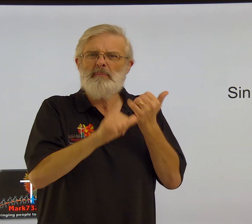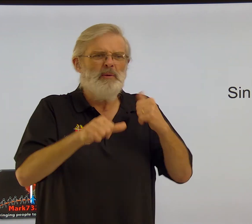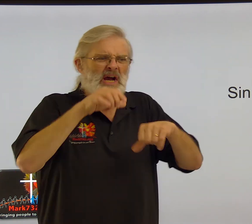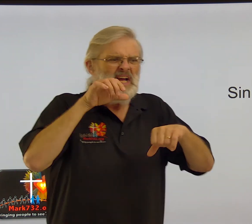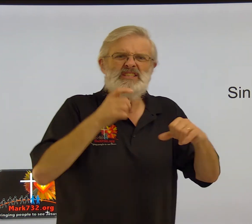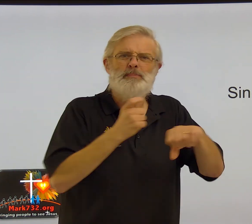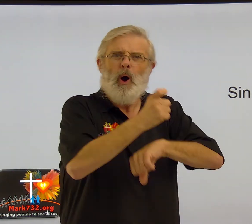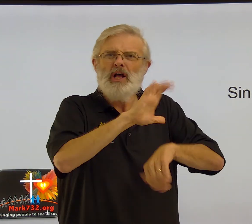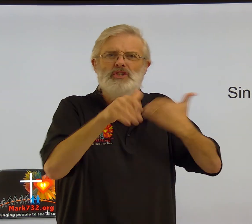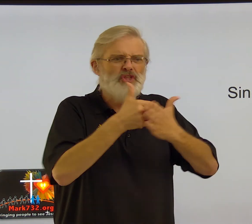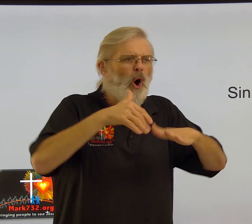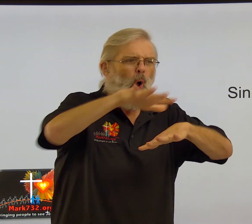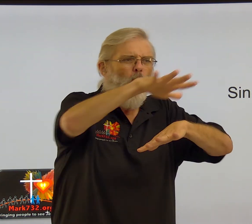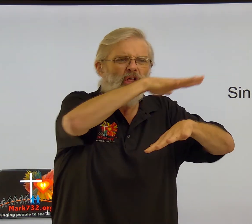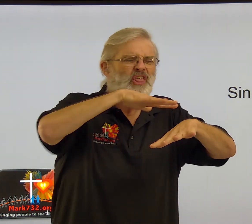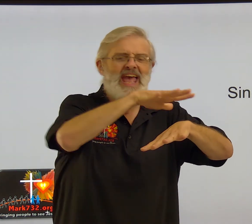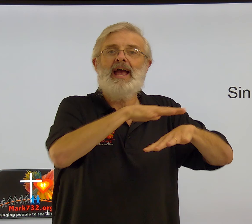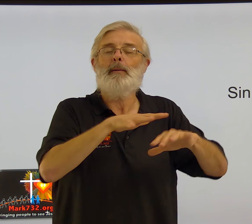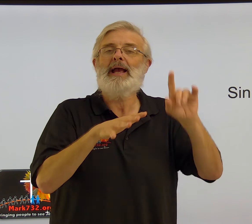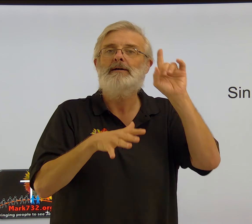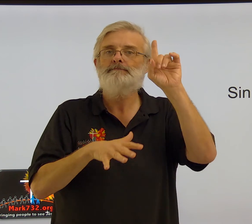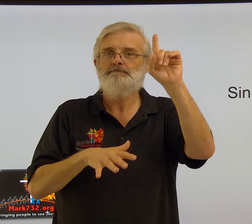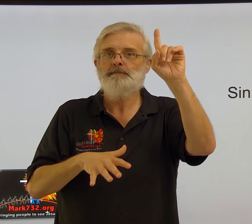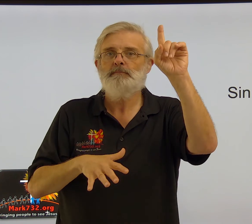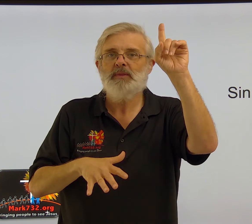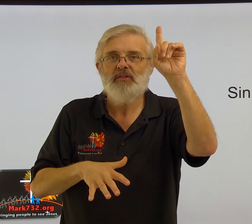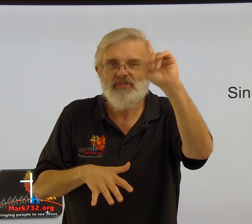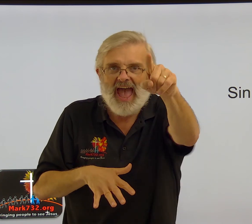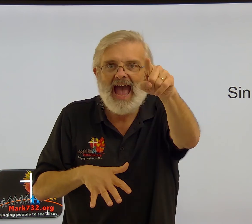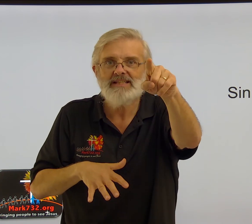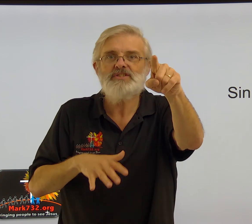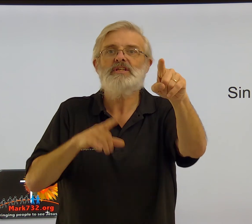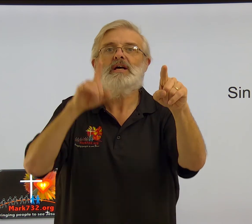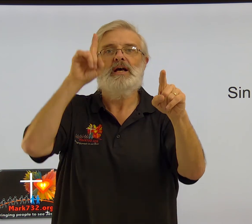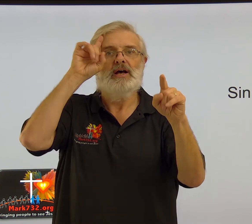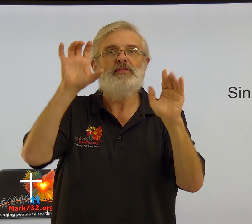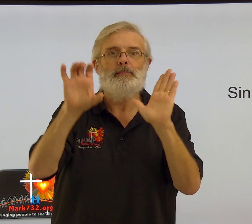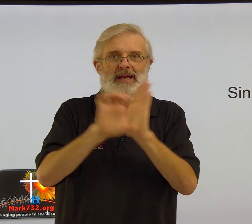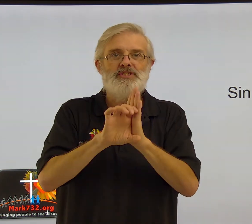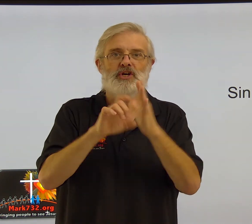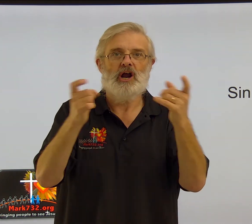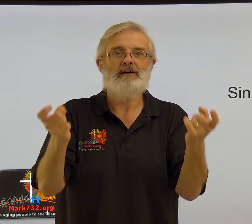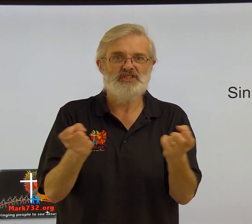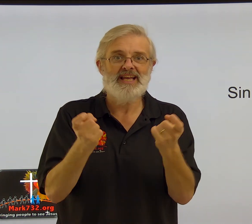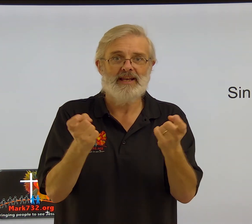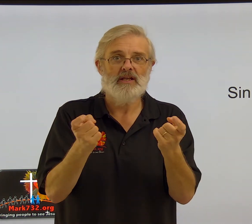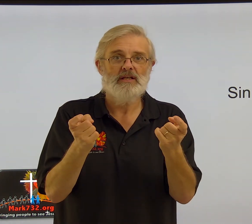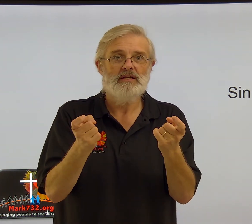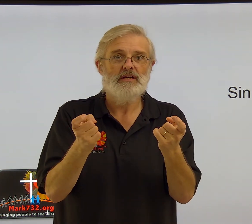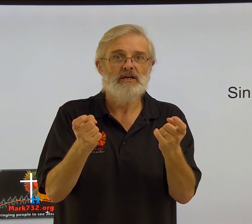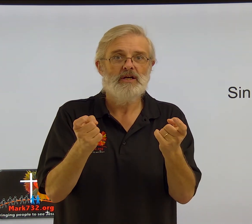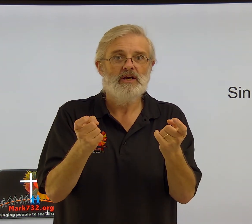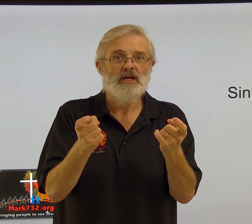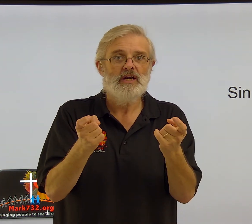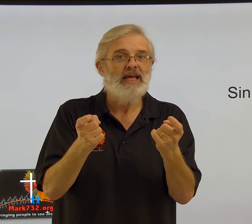poop, it spoils the whole thing. And I'm like, that's the picture of sin. It doesn't